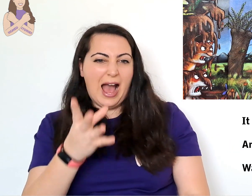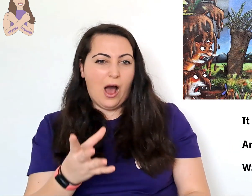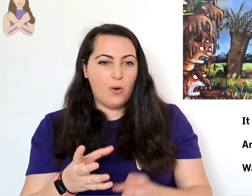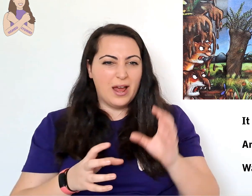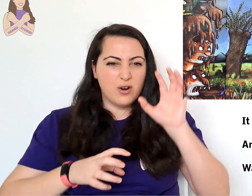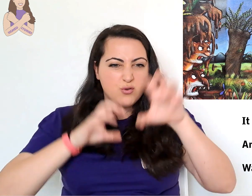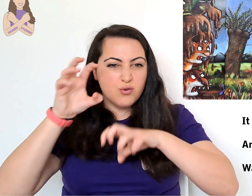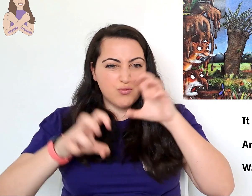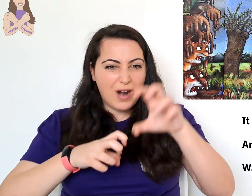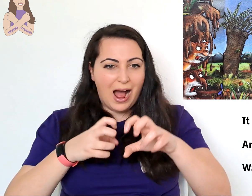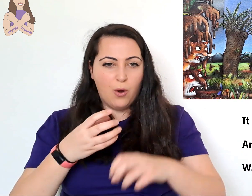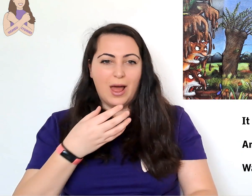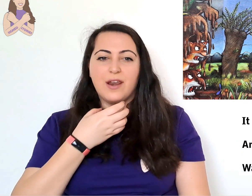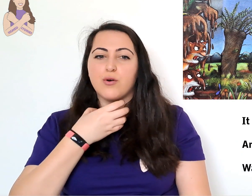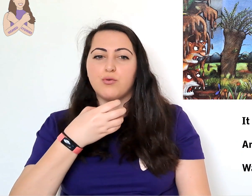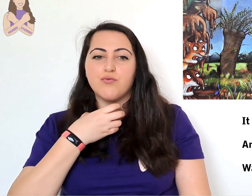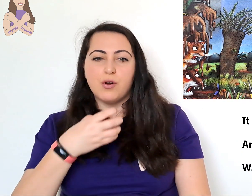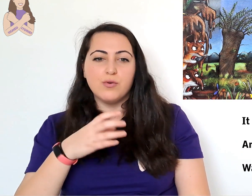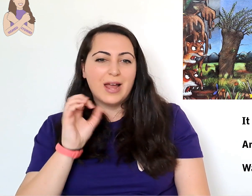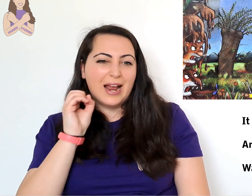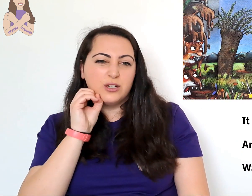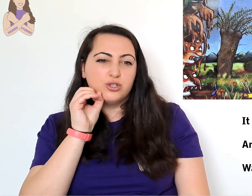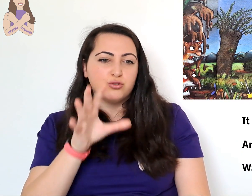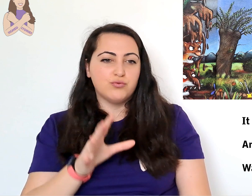yowl and a growl and a croak and a shriek.